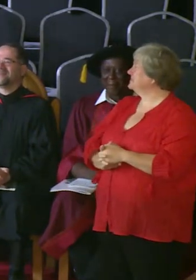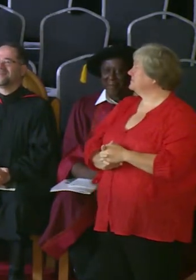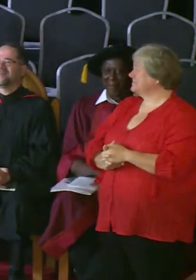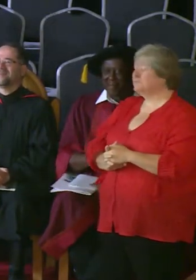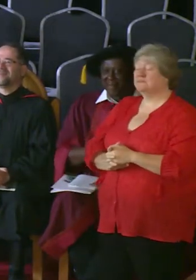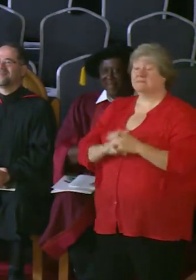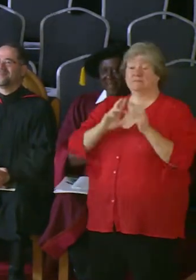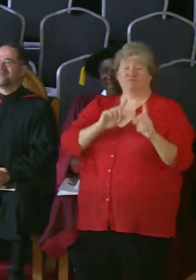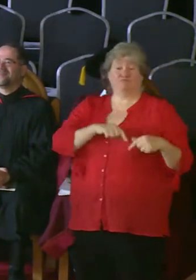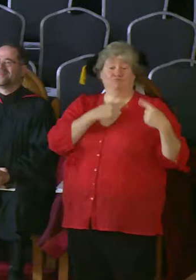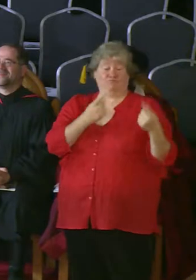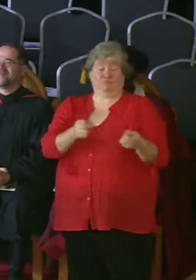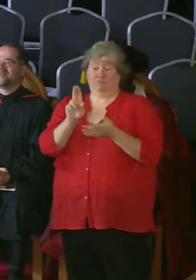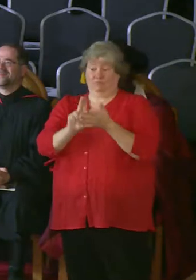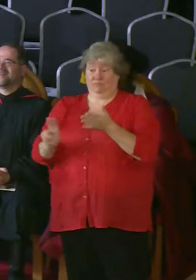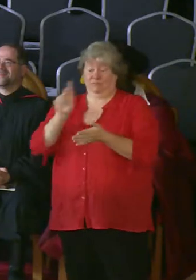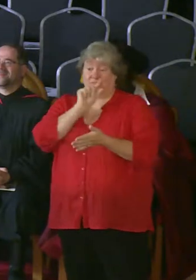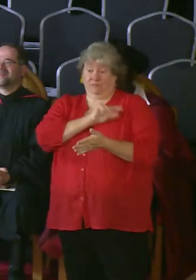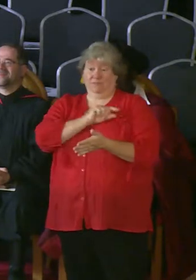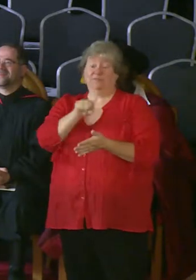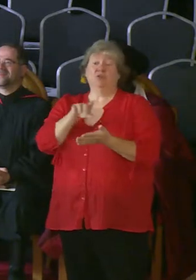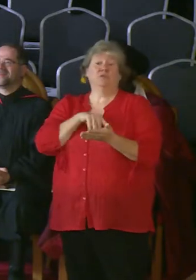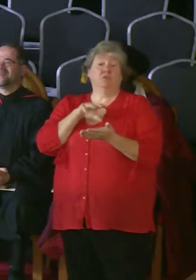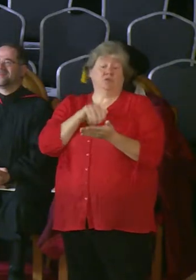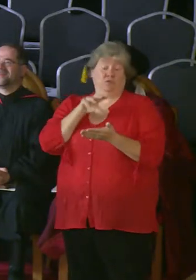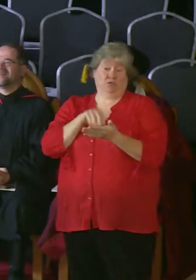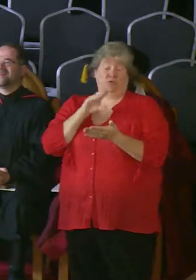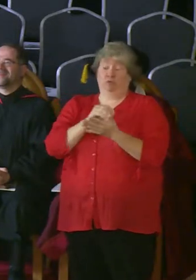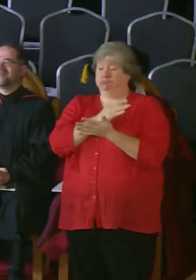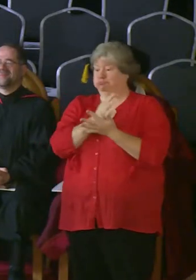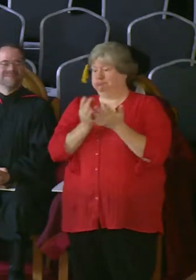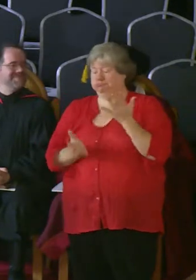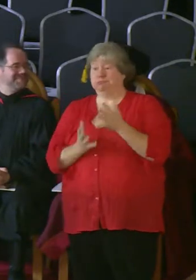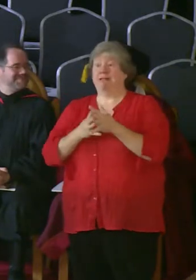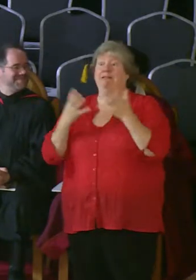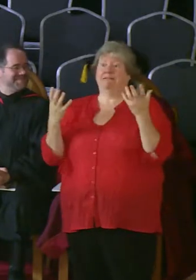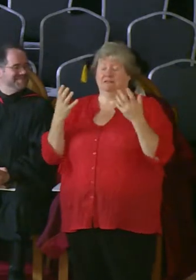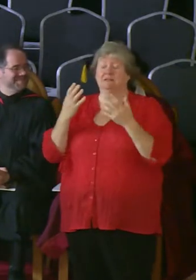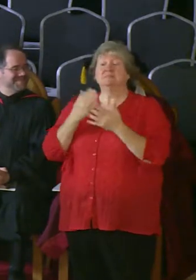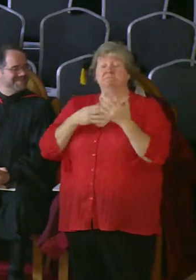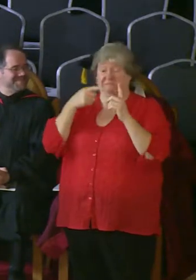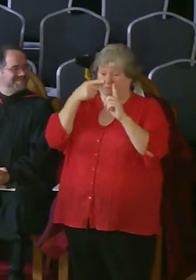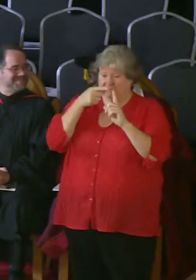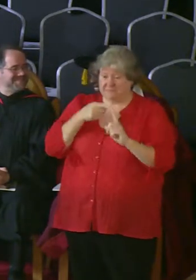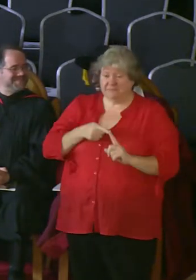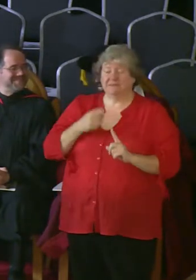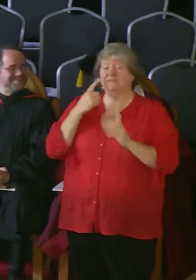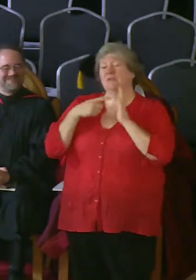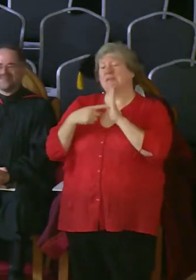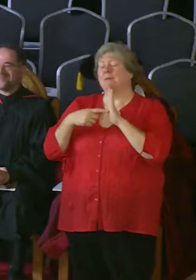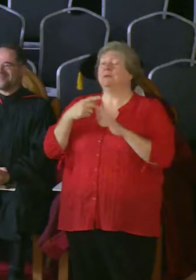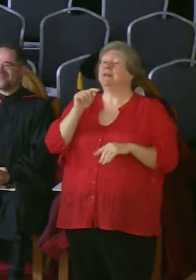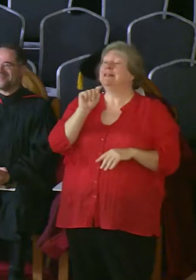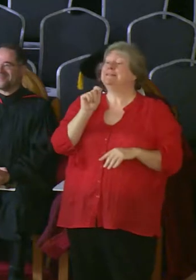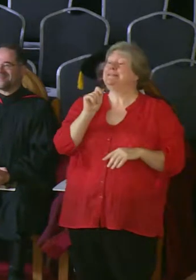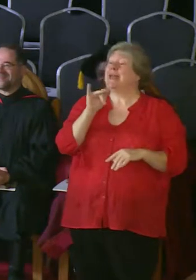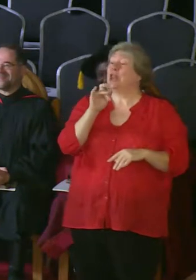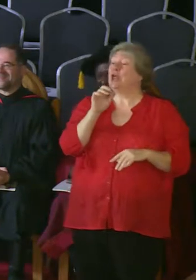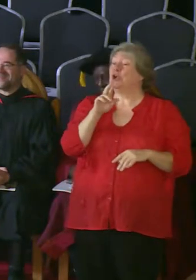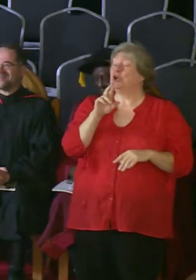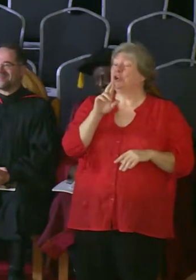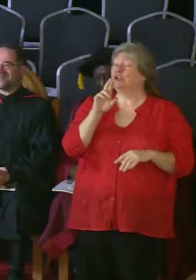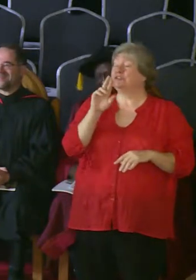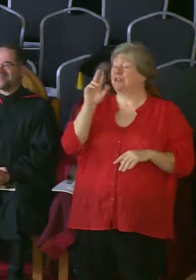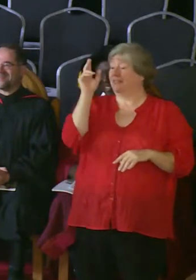During your time at Guelph, you've learned a lot. Some of it is very specific information, whether it's how to prove Taylor's theorem for a function of